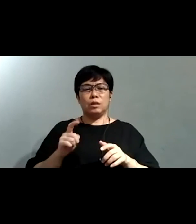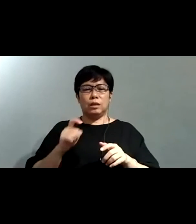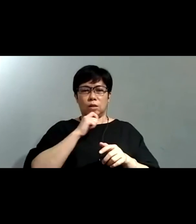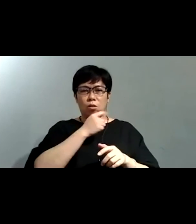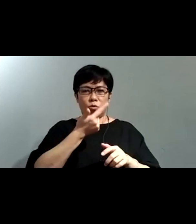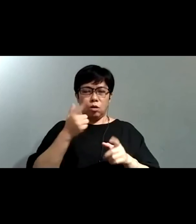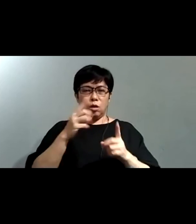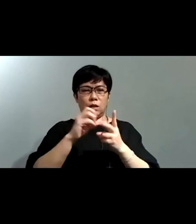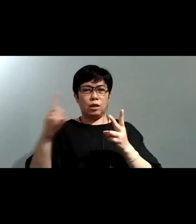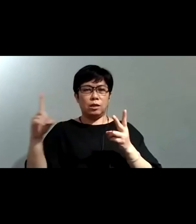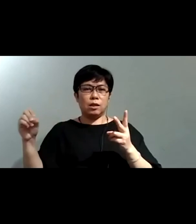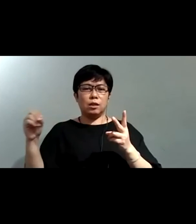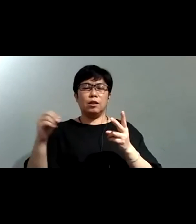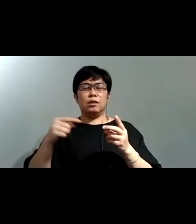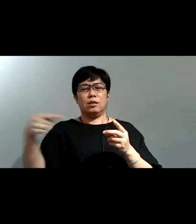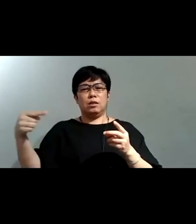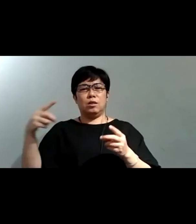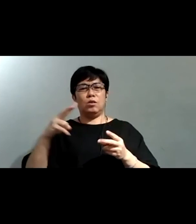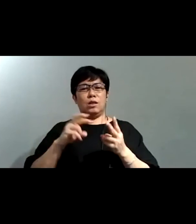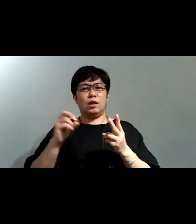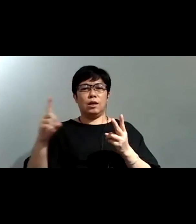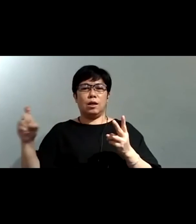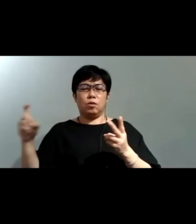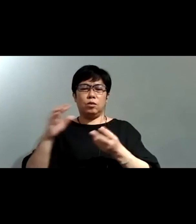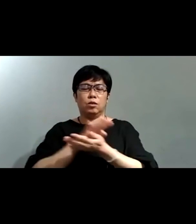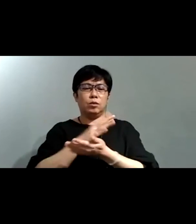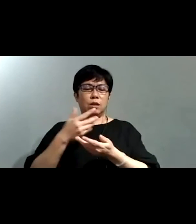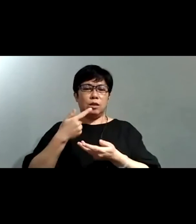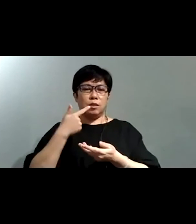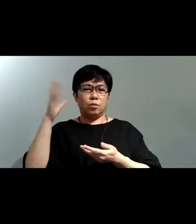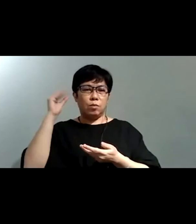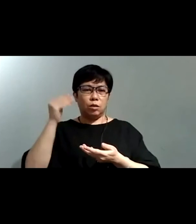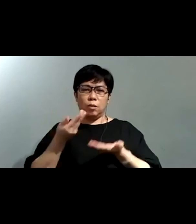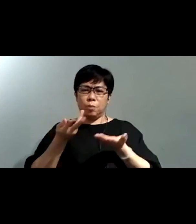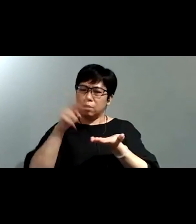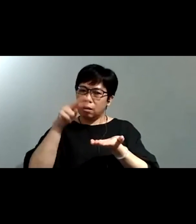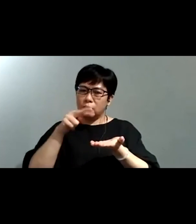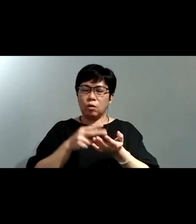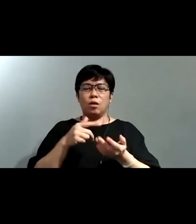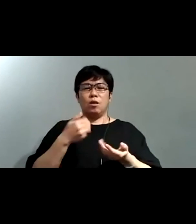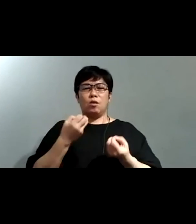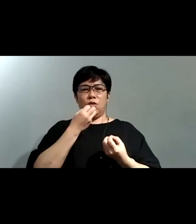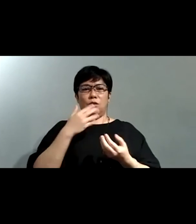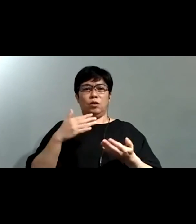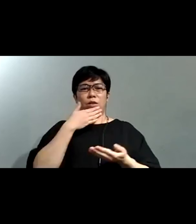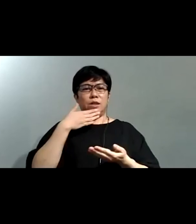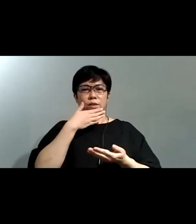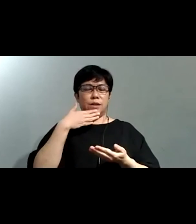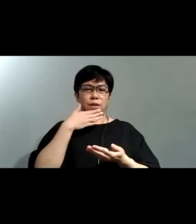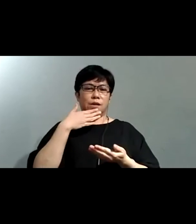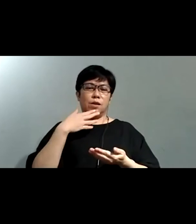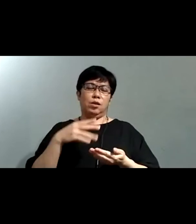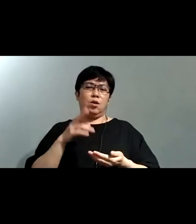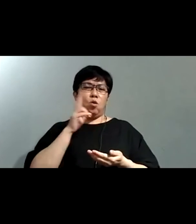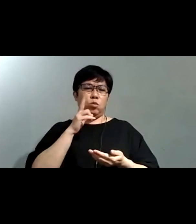seems that the situations of the youth is not in a good career perspective, you see. The job